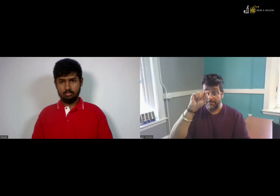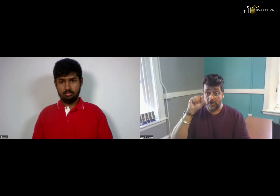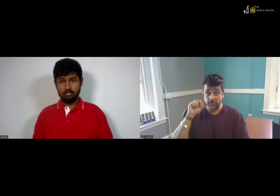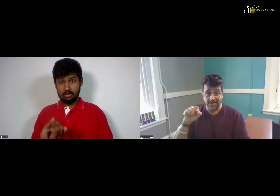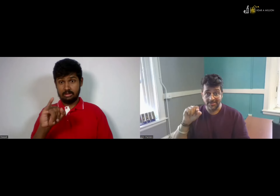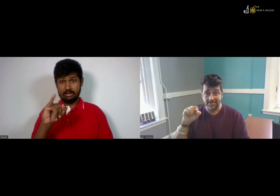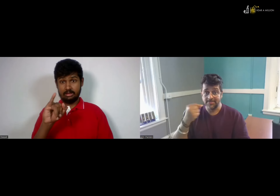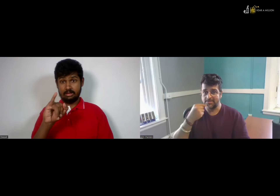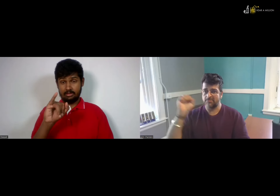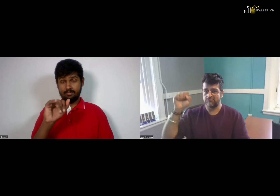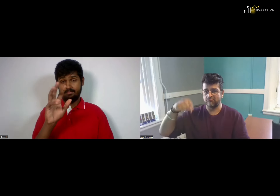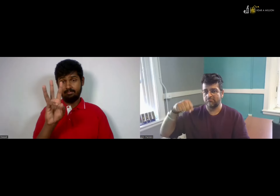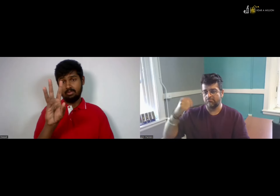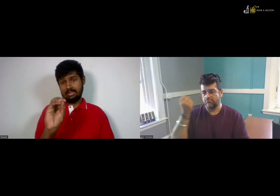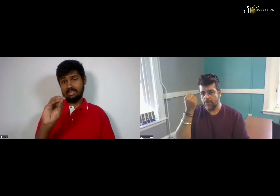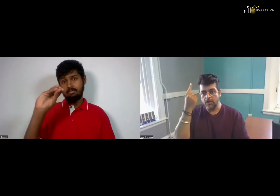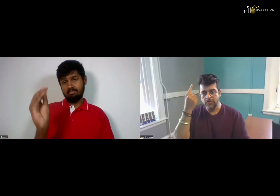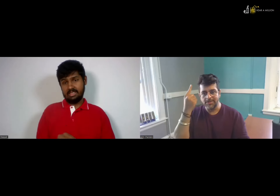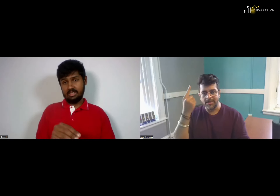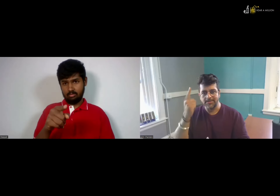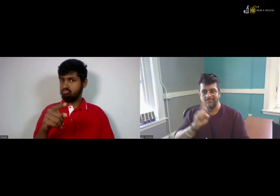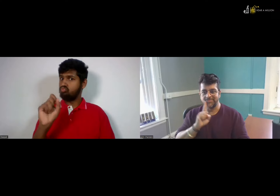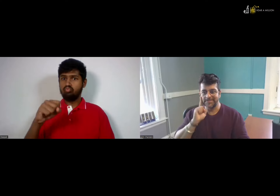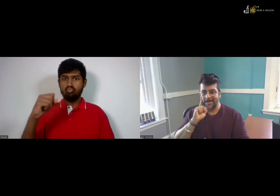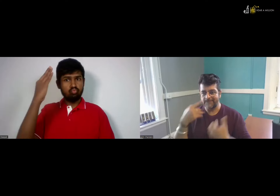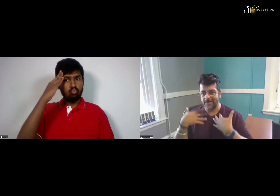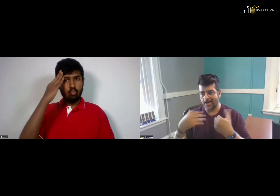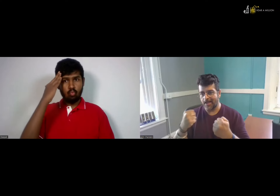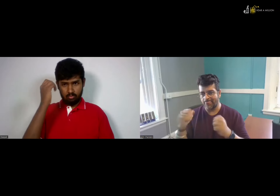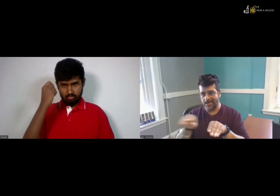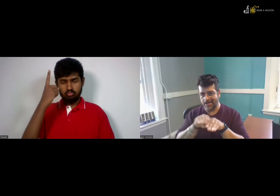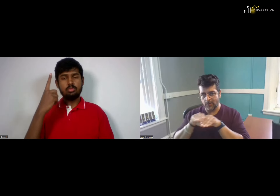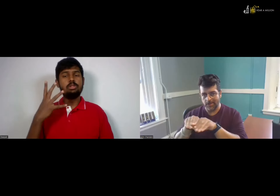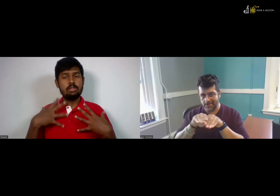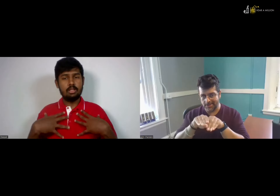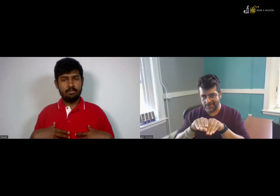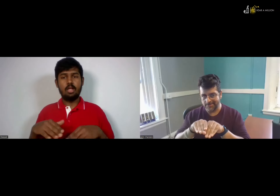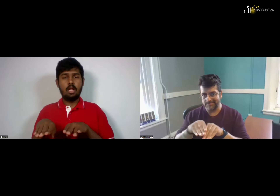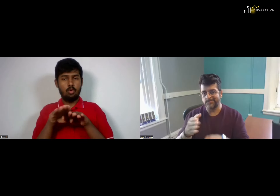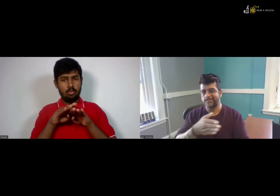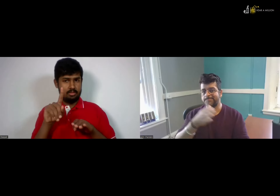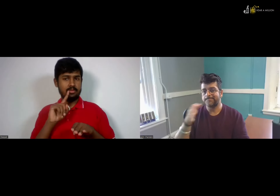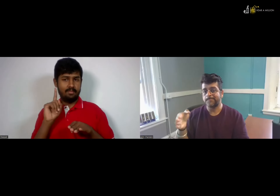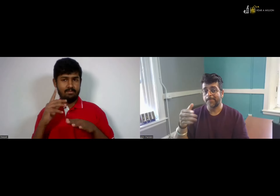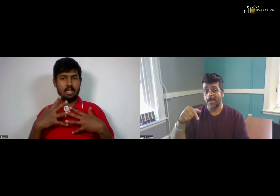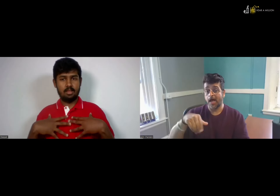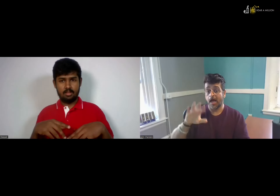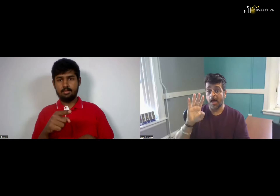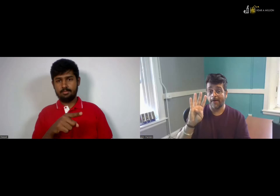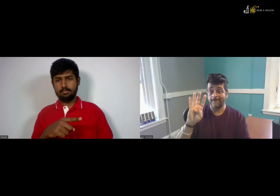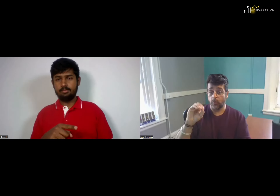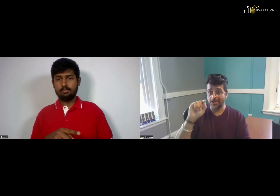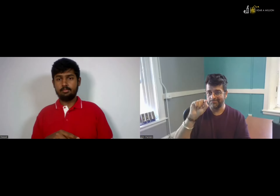So 60% people have said that they understand what that is, what deaf health equity is,